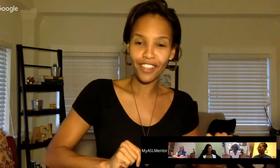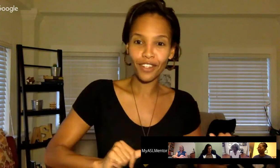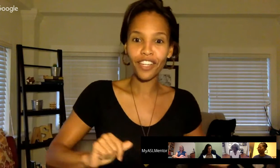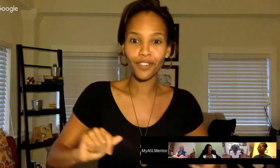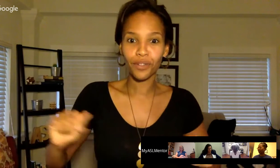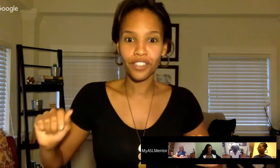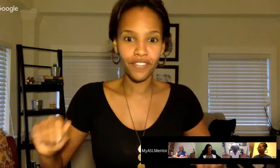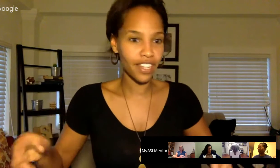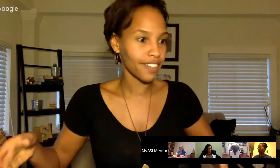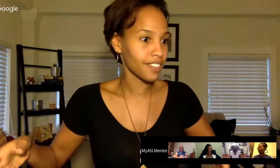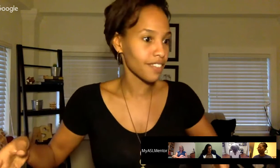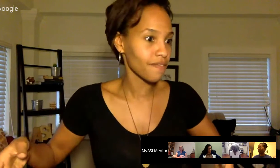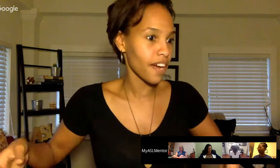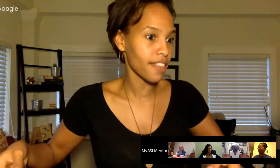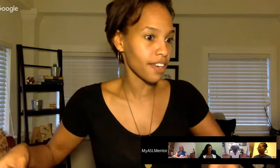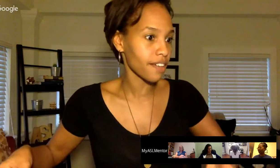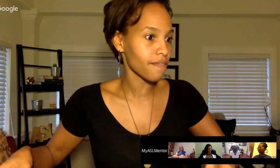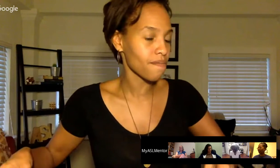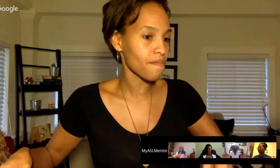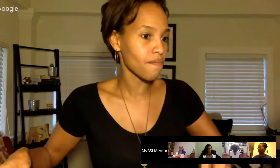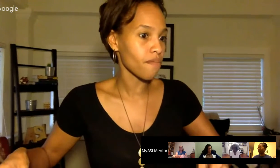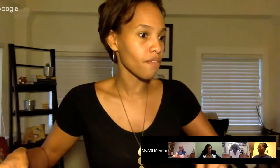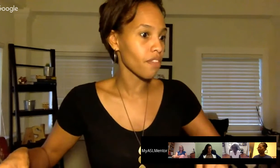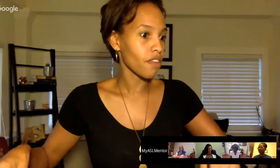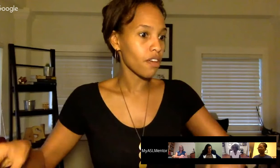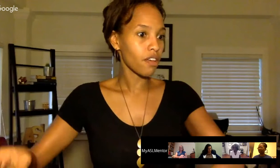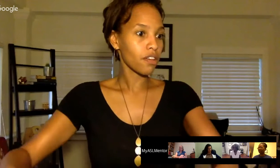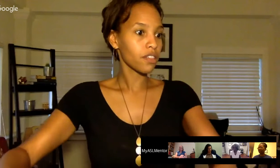interpretations. Either choice of signs, I think.